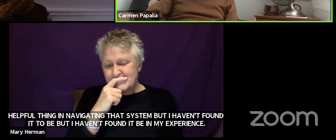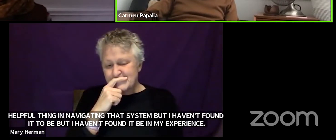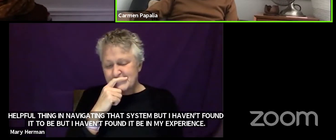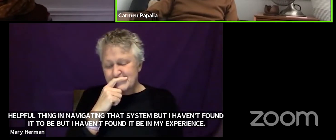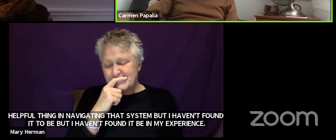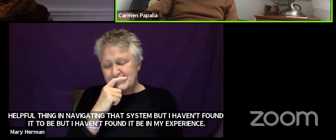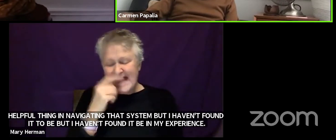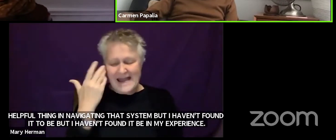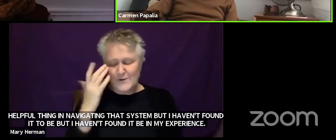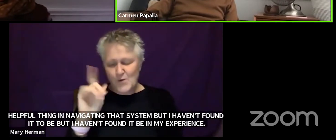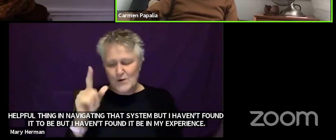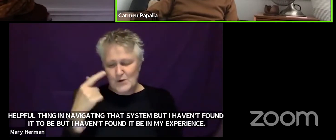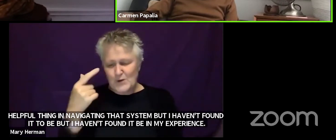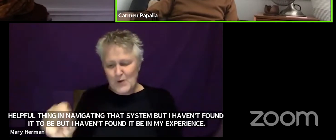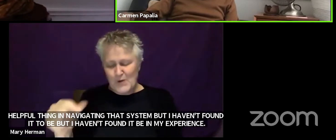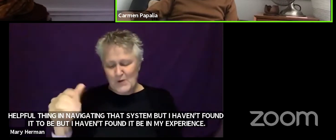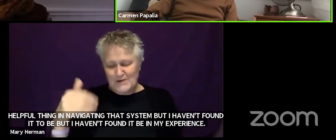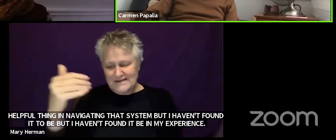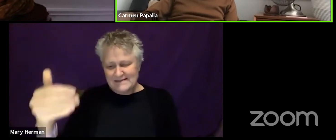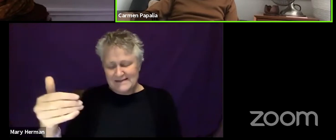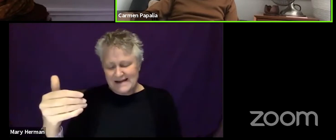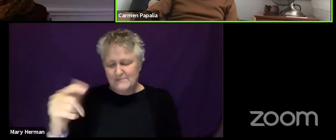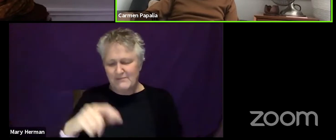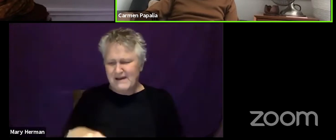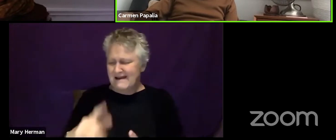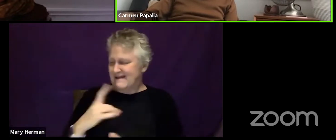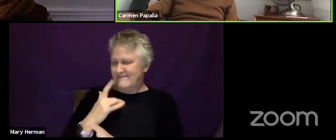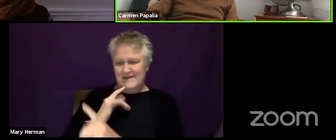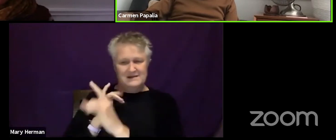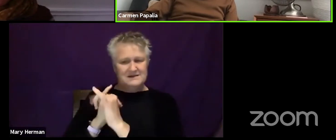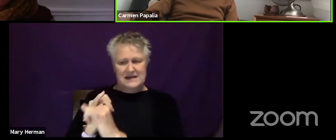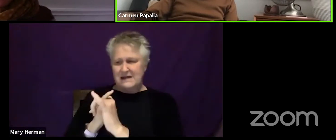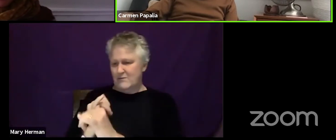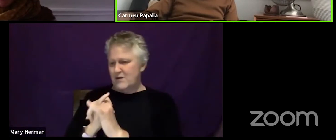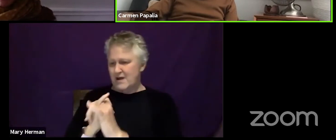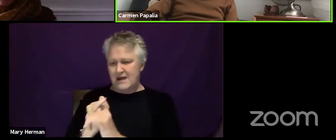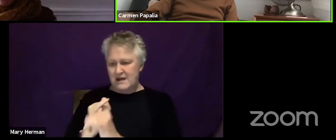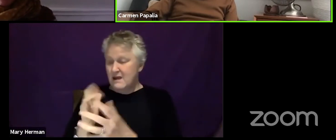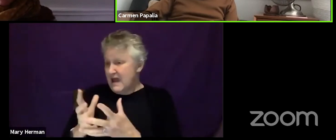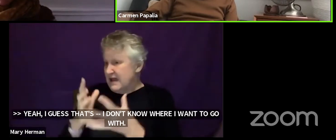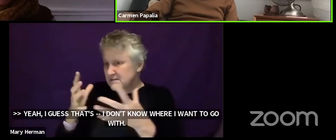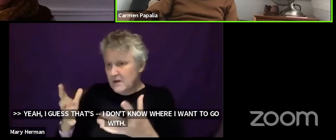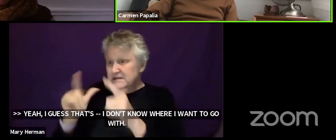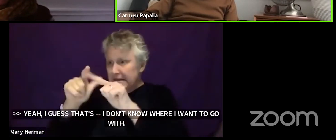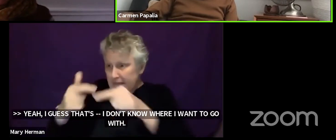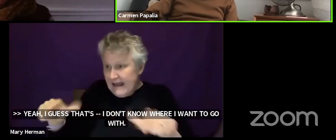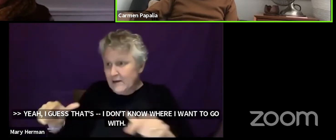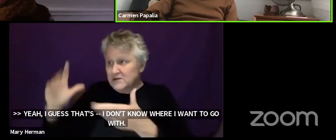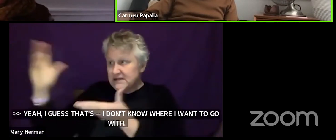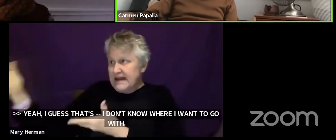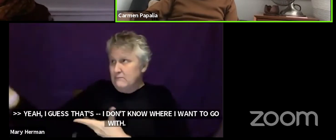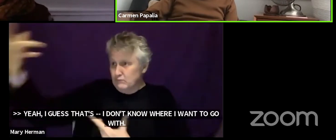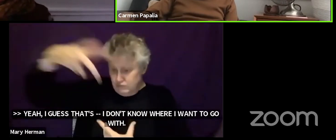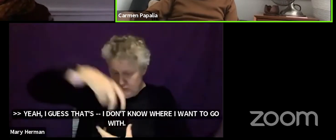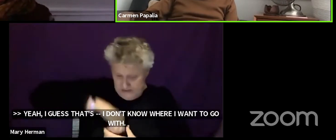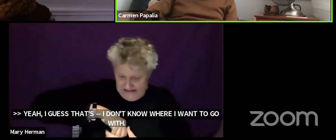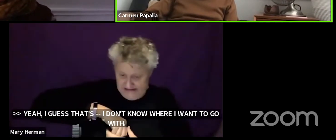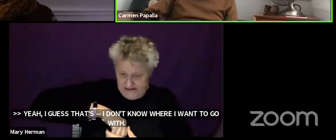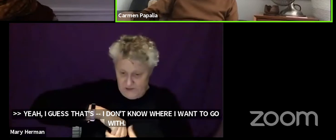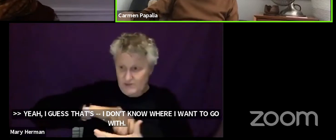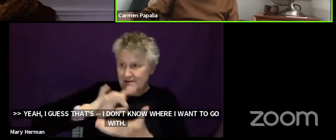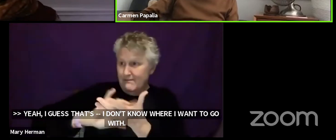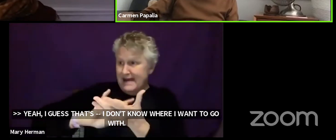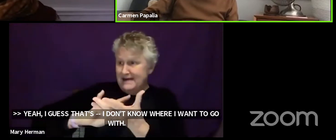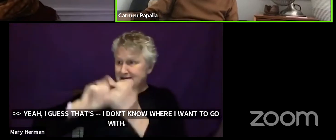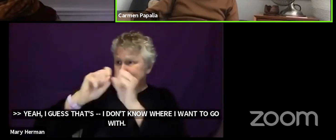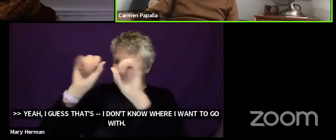but I feel the same way. Like as much language as I could bring into that system, the medical system, like it doesn't get